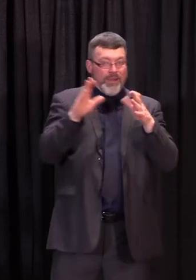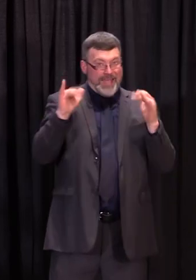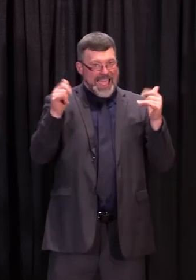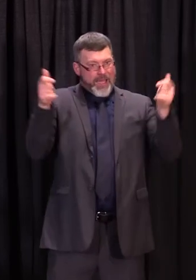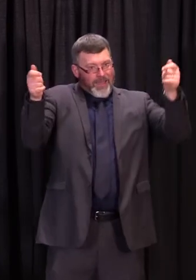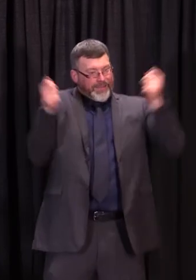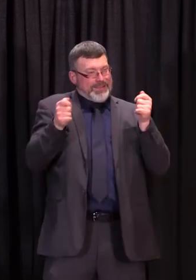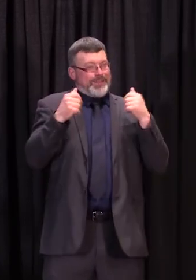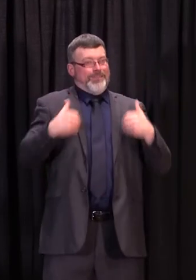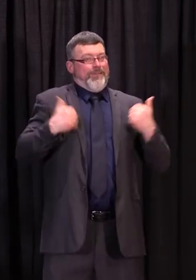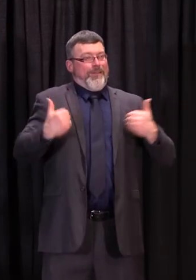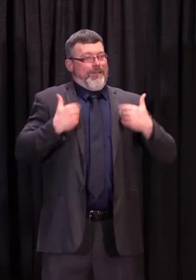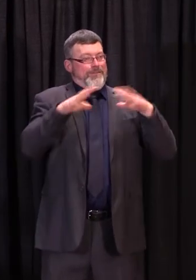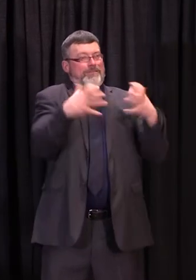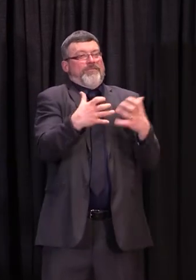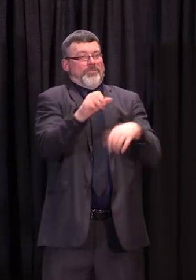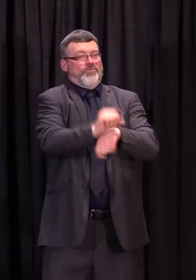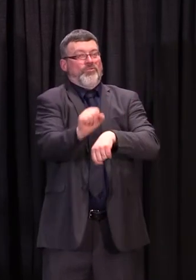essential.